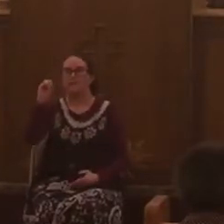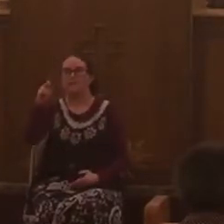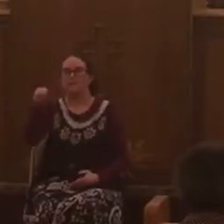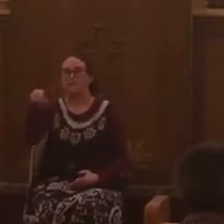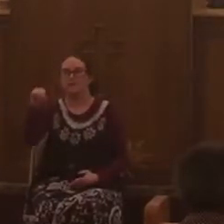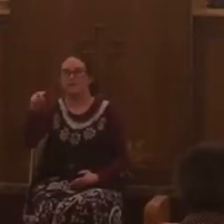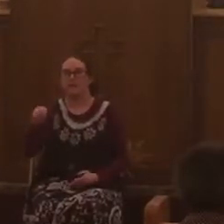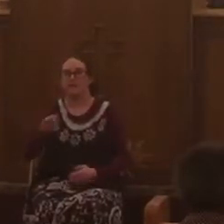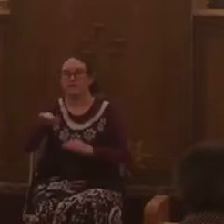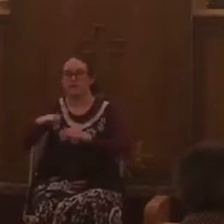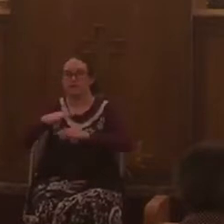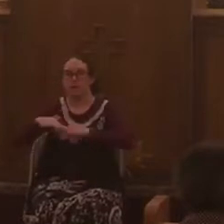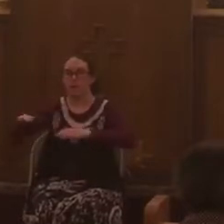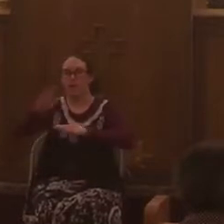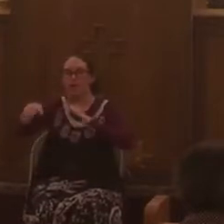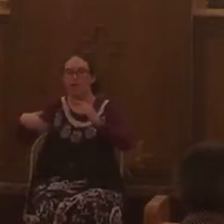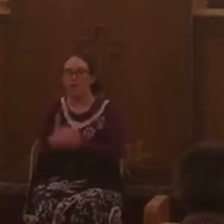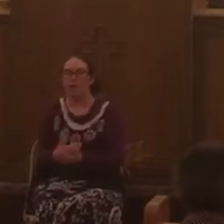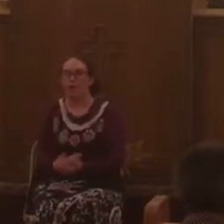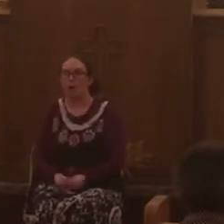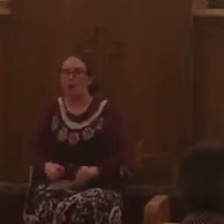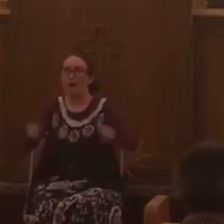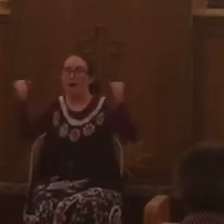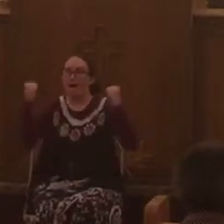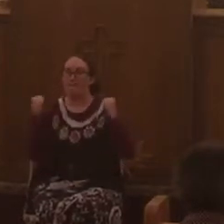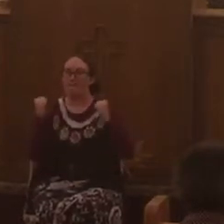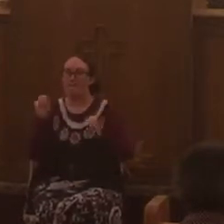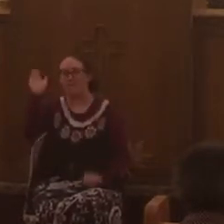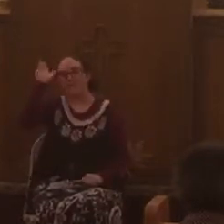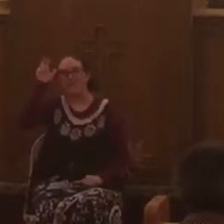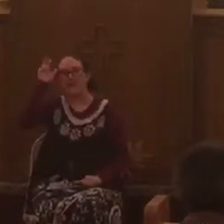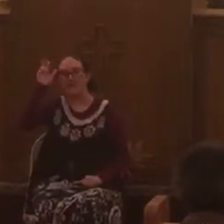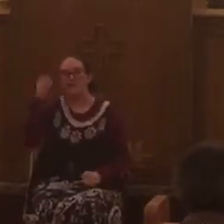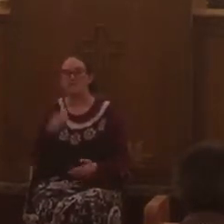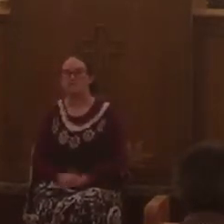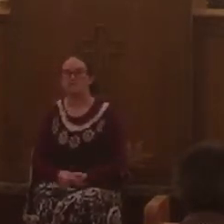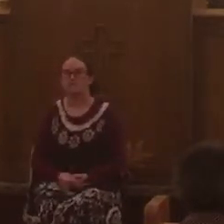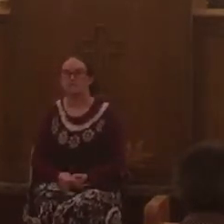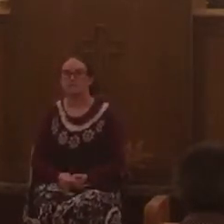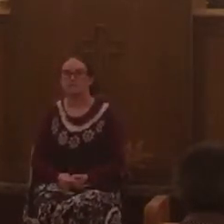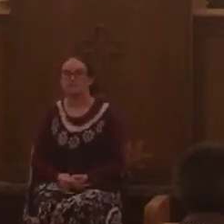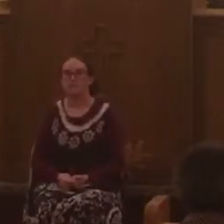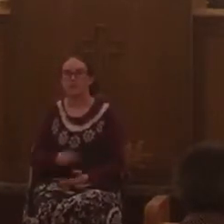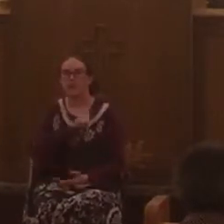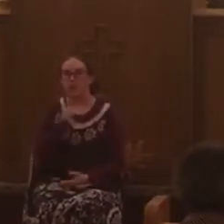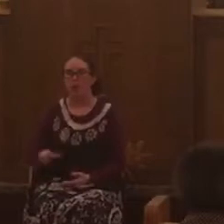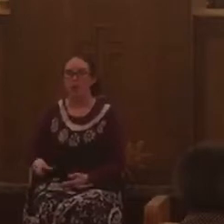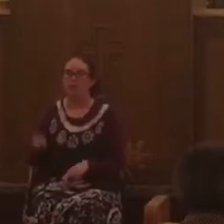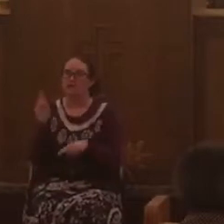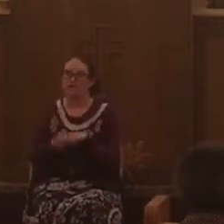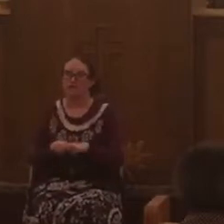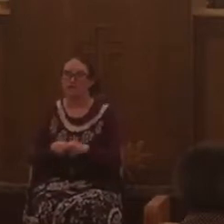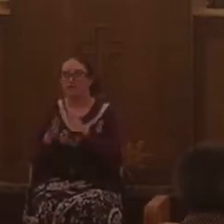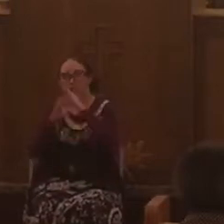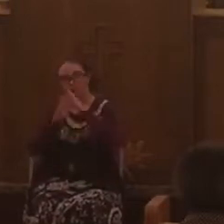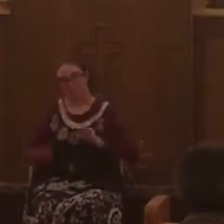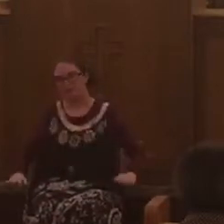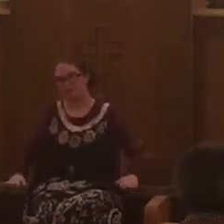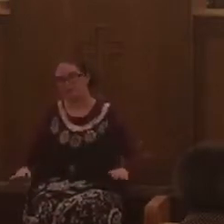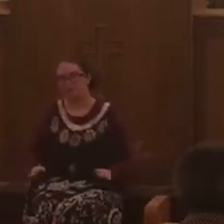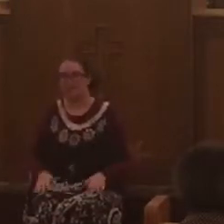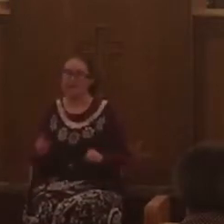Satan as lightning fall from heaven. But then he turns around and said, now I'm going to give you power to